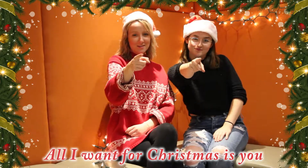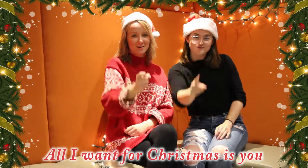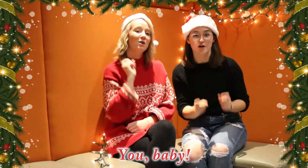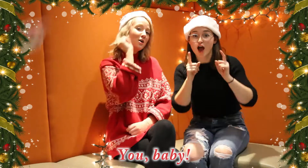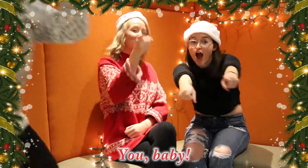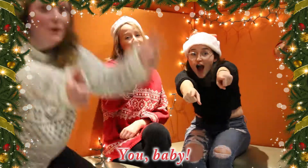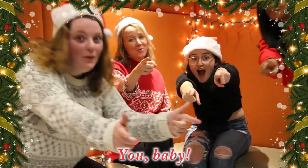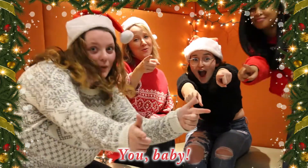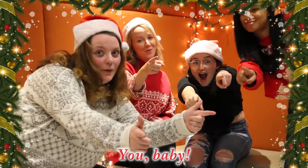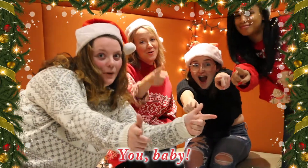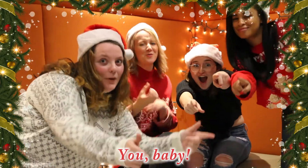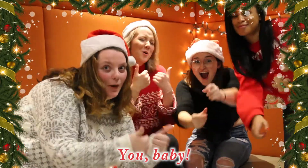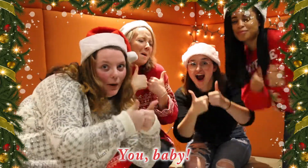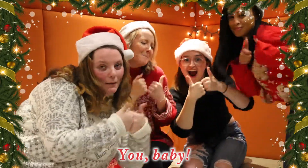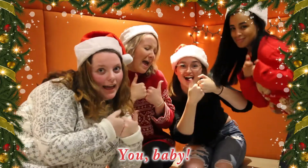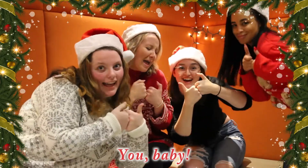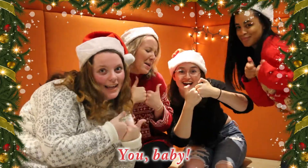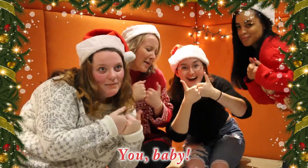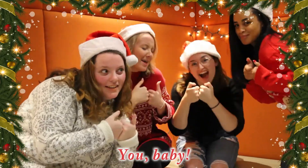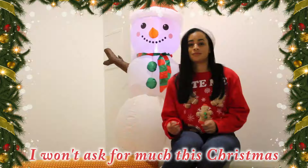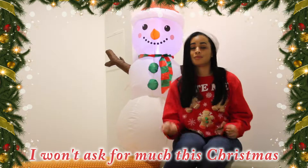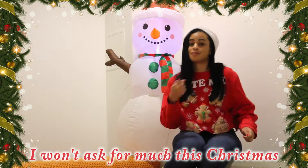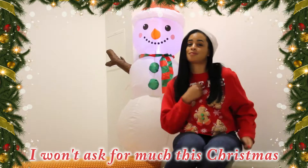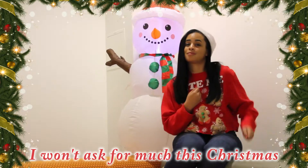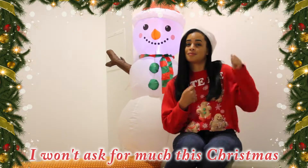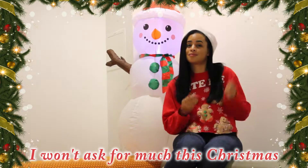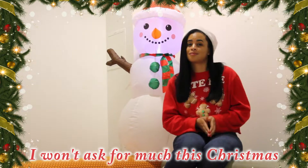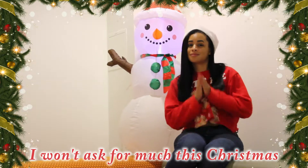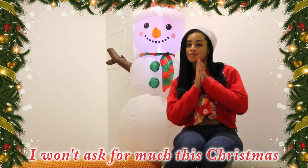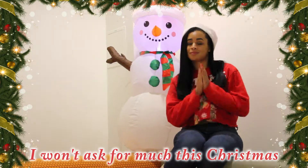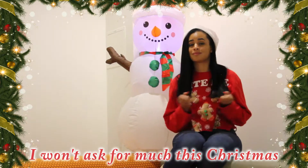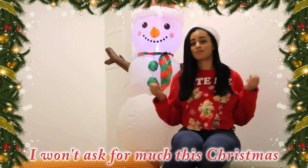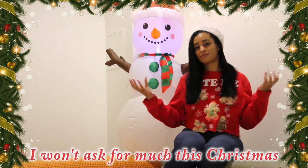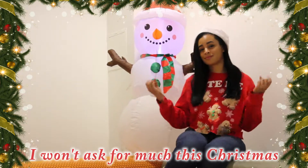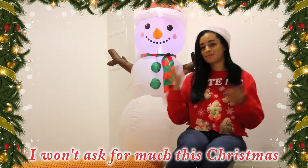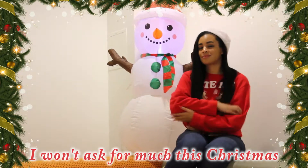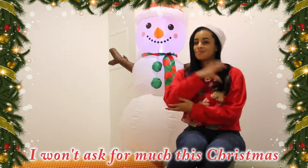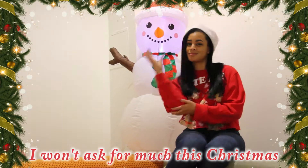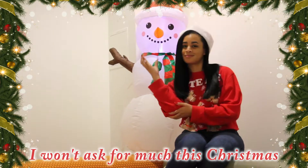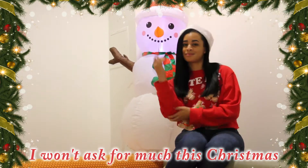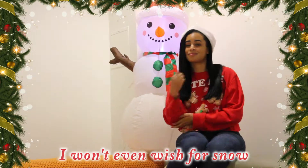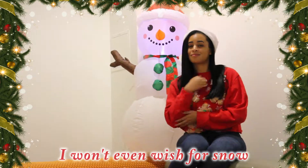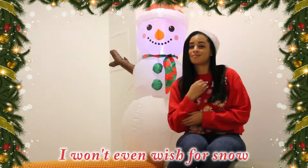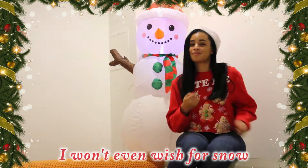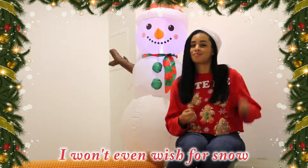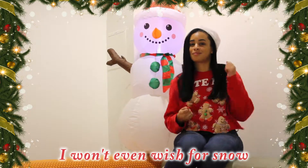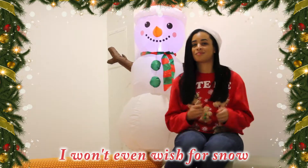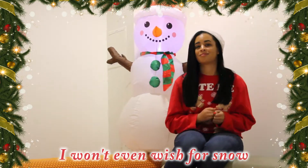You, baby Oh, I won't ask for much this Christmas I won't even